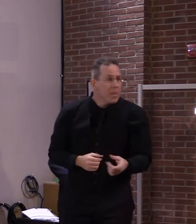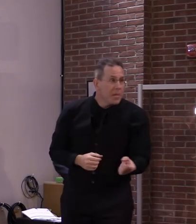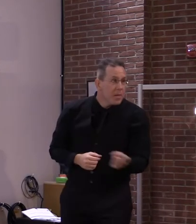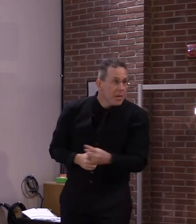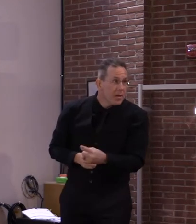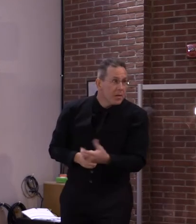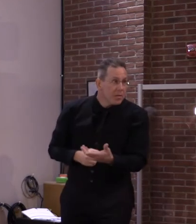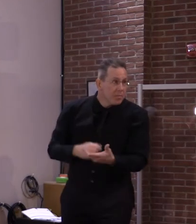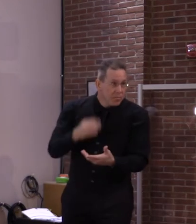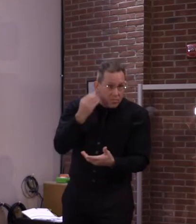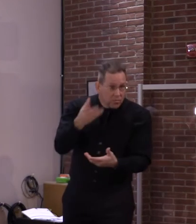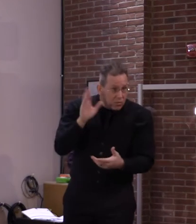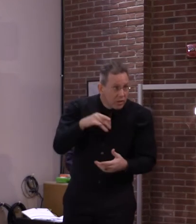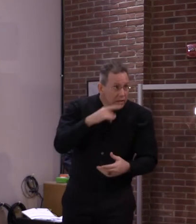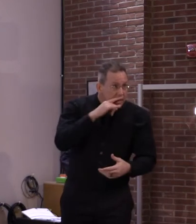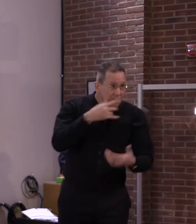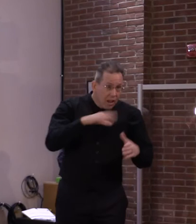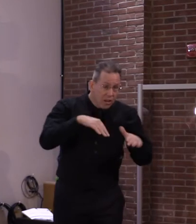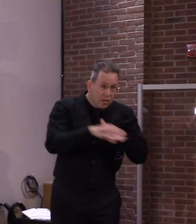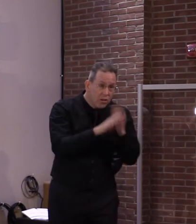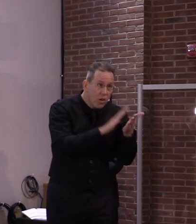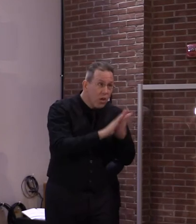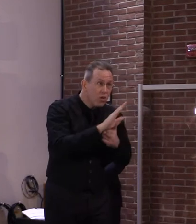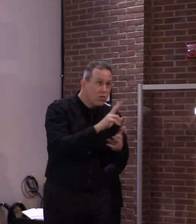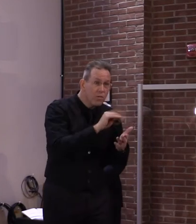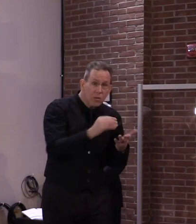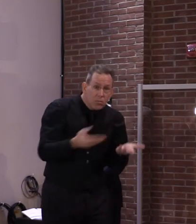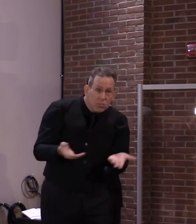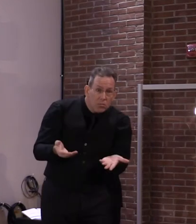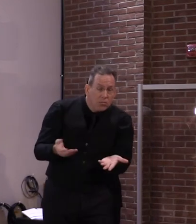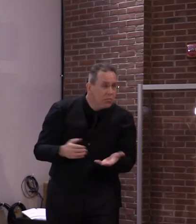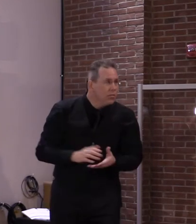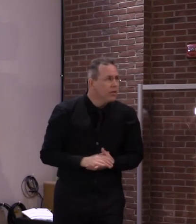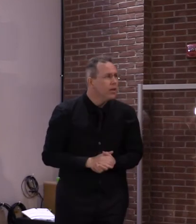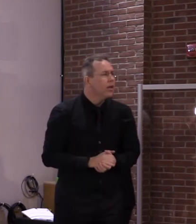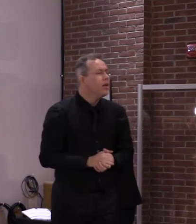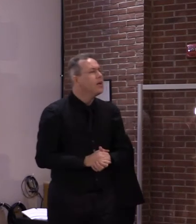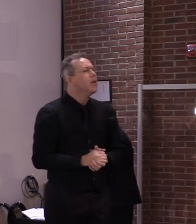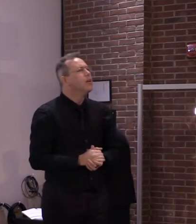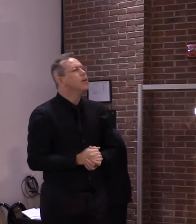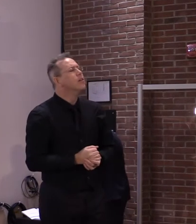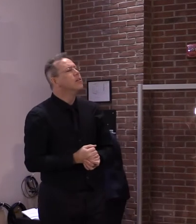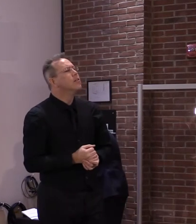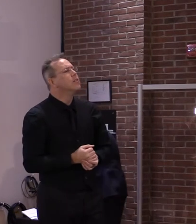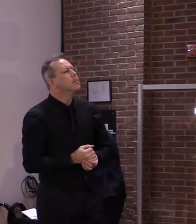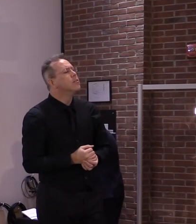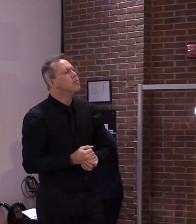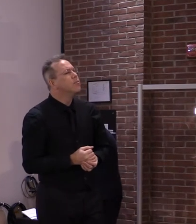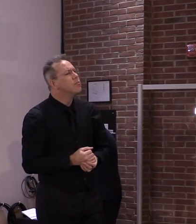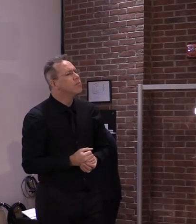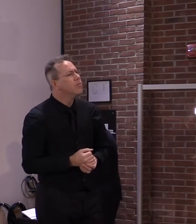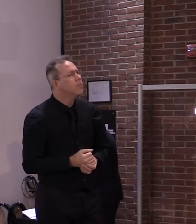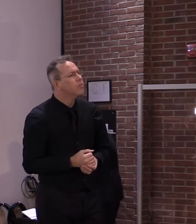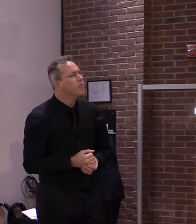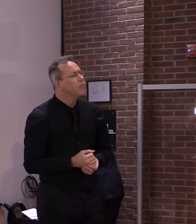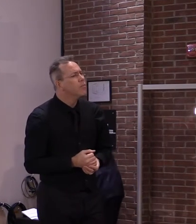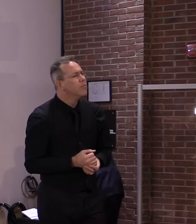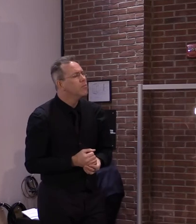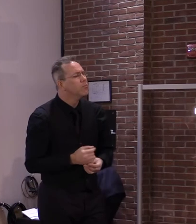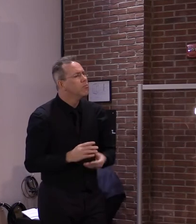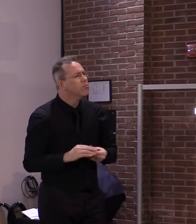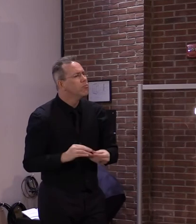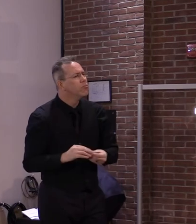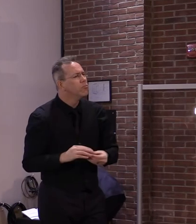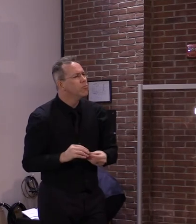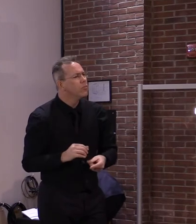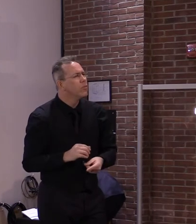colleges yeah the effect of the injunction is that if if those districts were presented with a request for dual enrollment